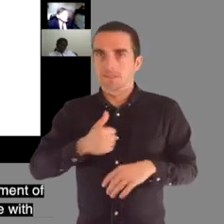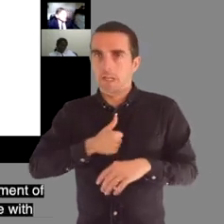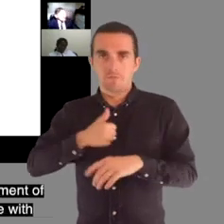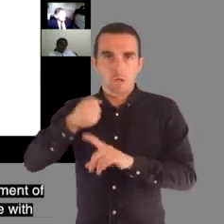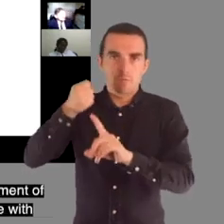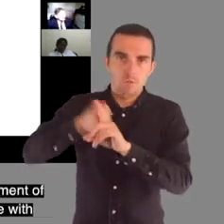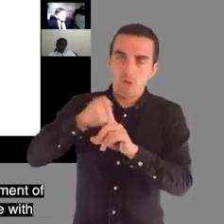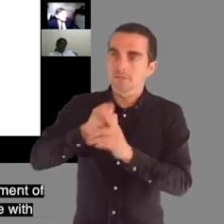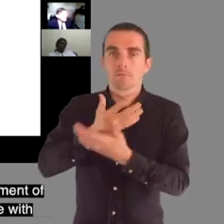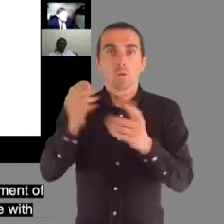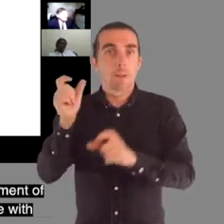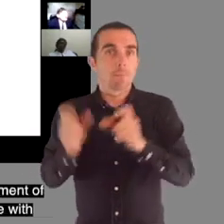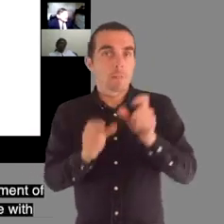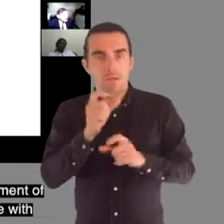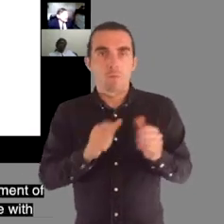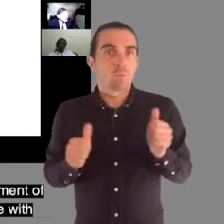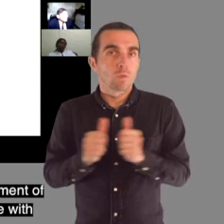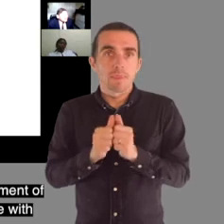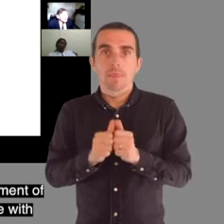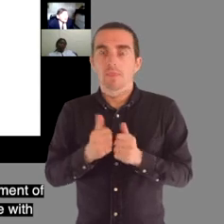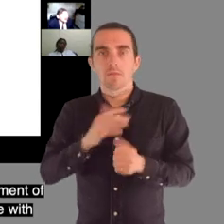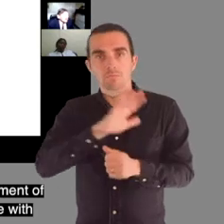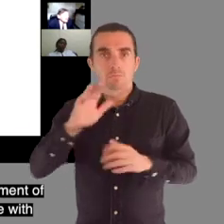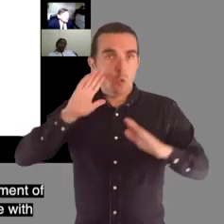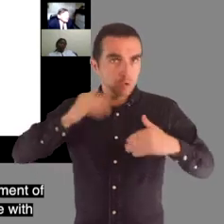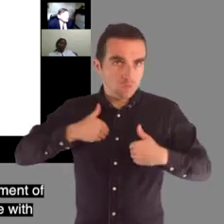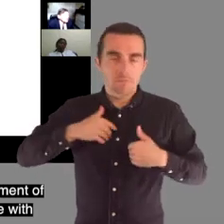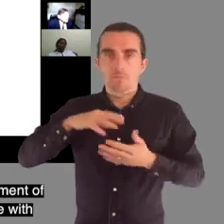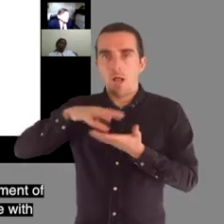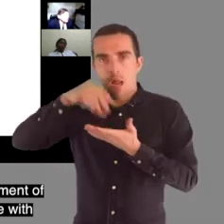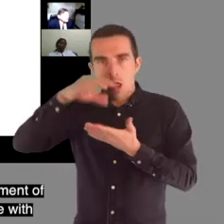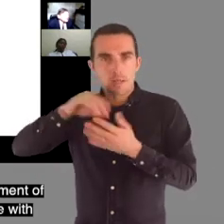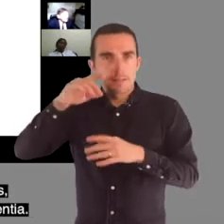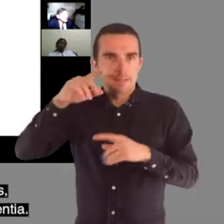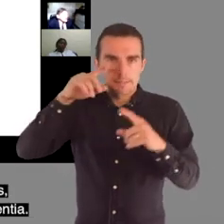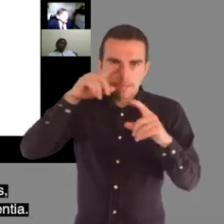Forum, wherever possible, the development of self-advocacy